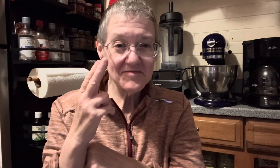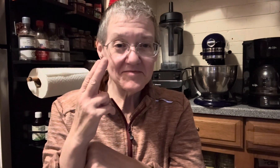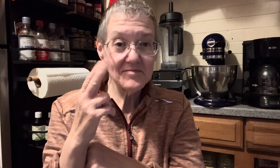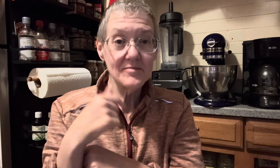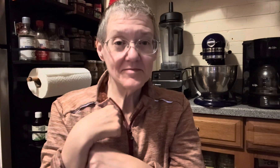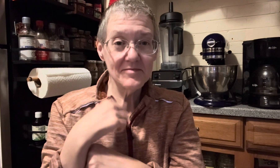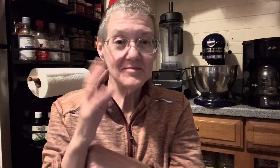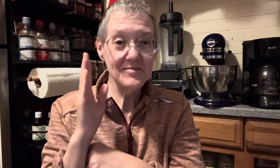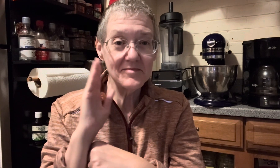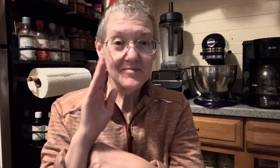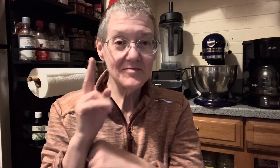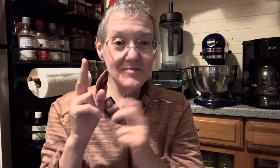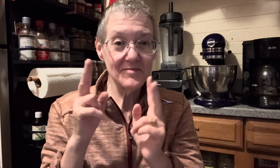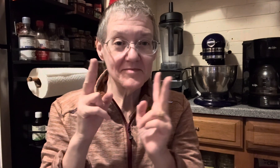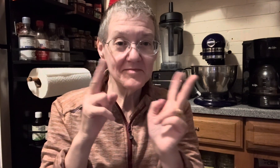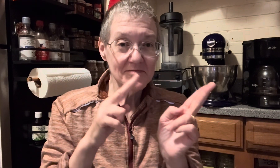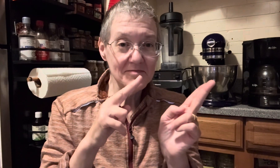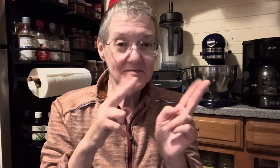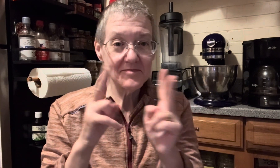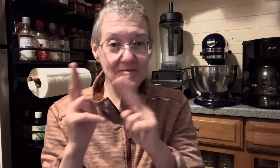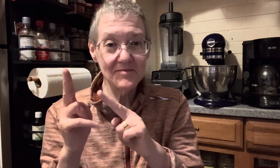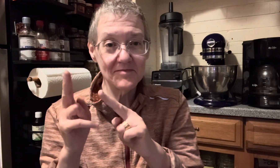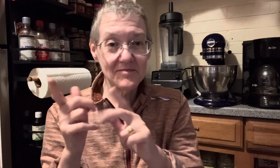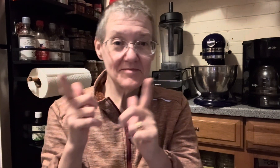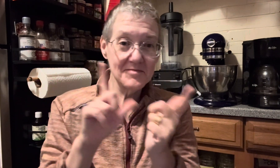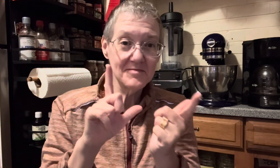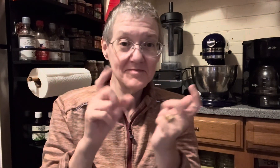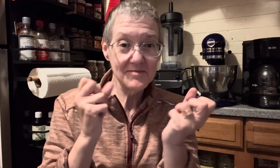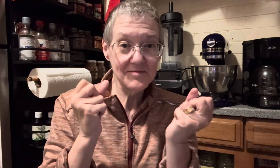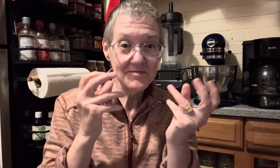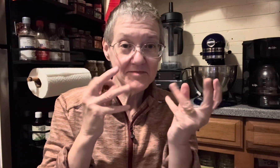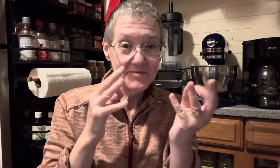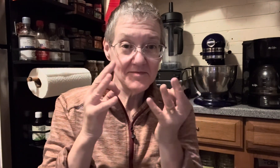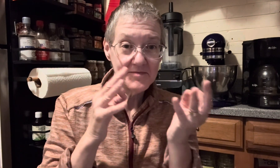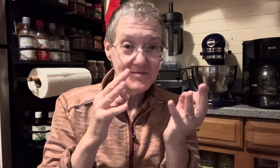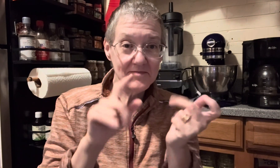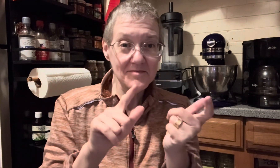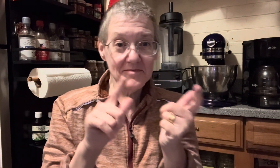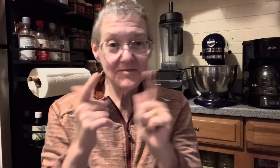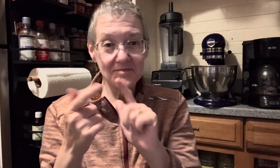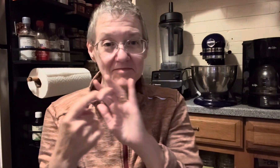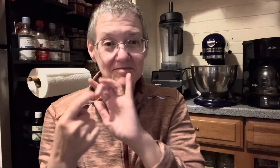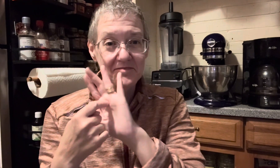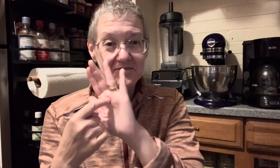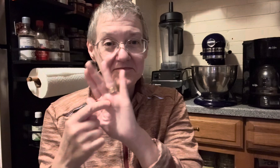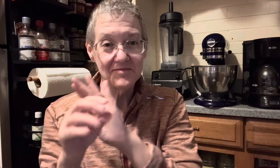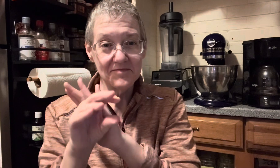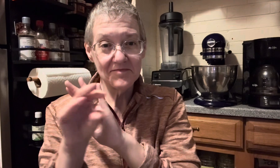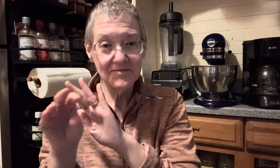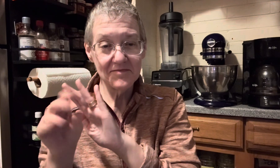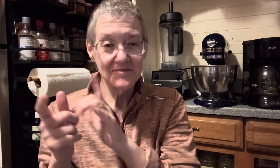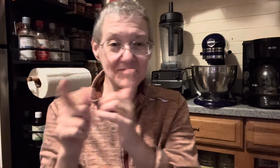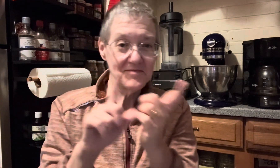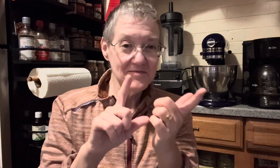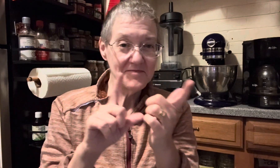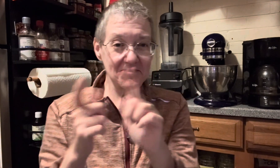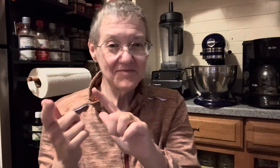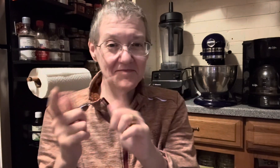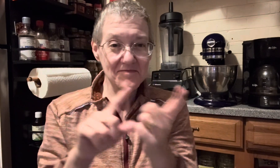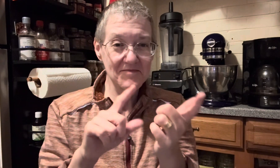in the meats. So I'm going to be going back and forth between home where I explain and the store where I